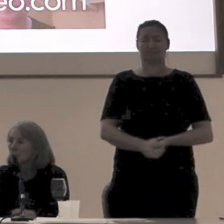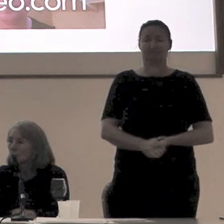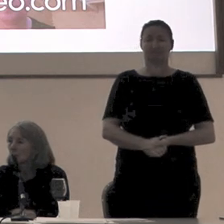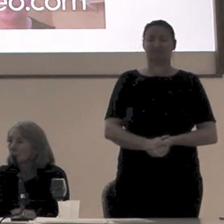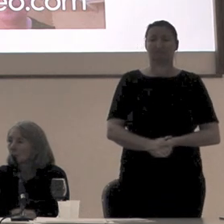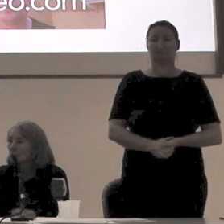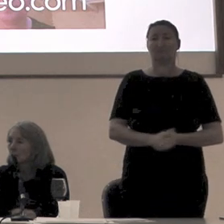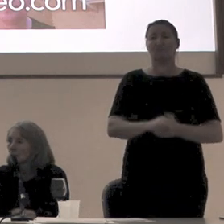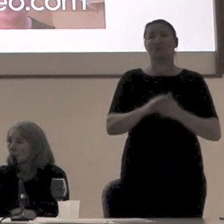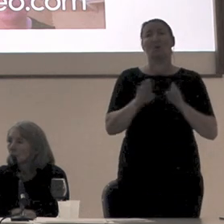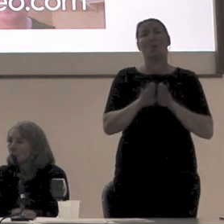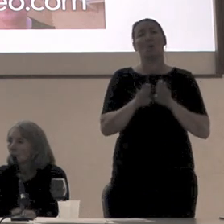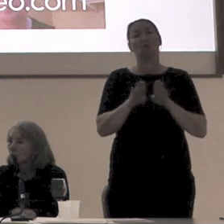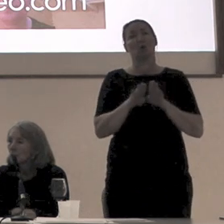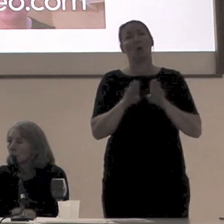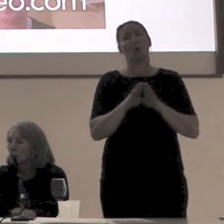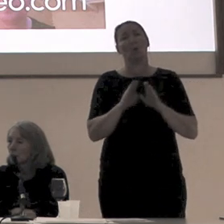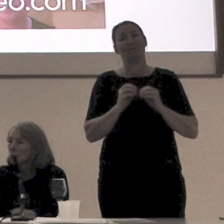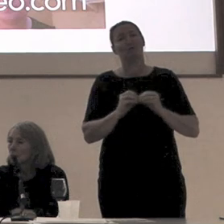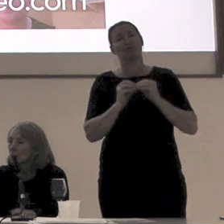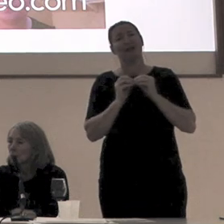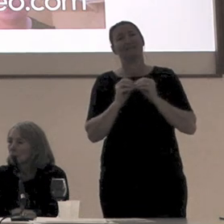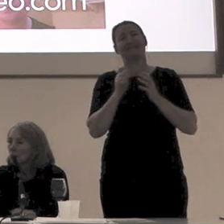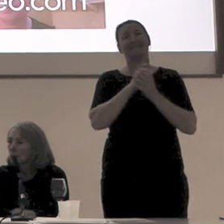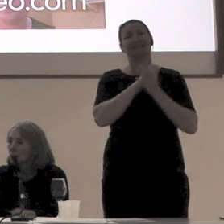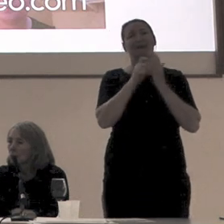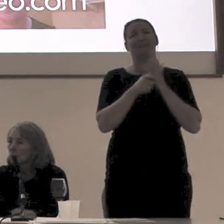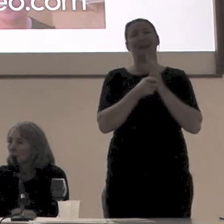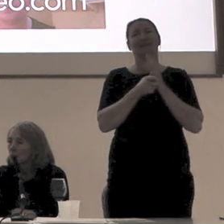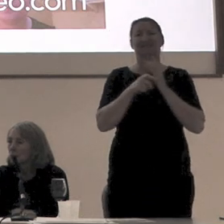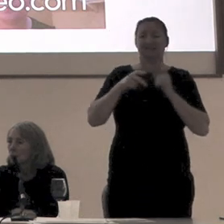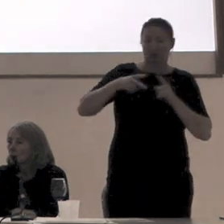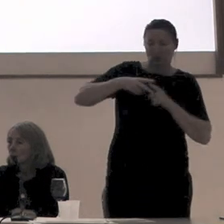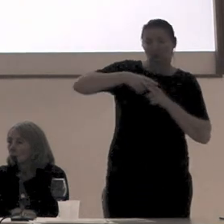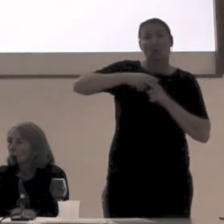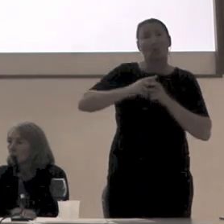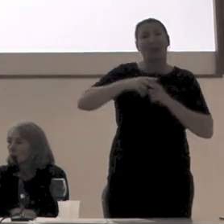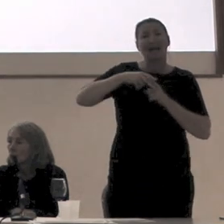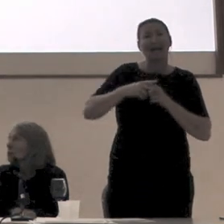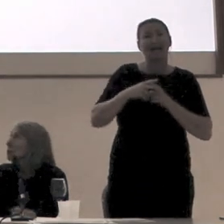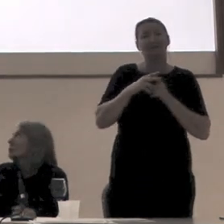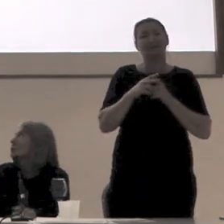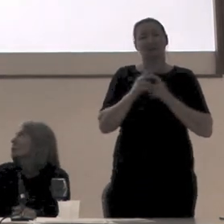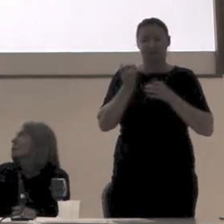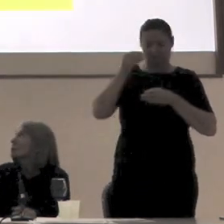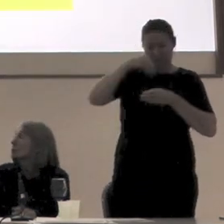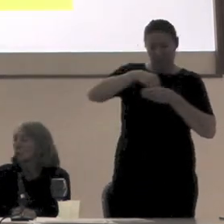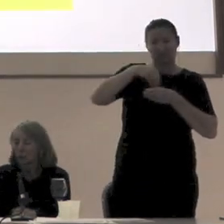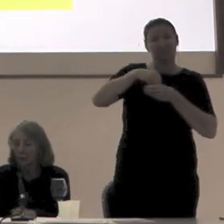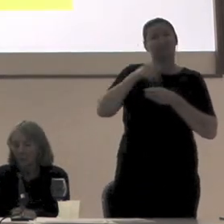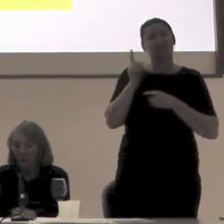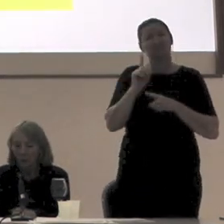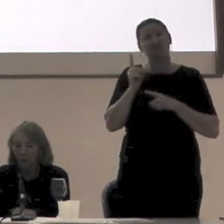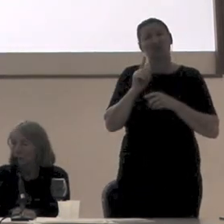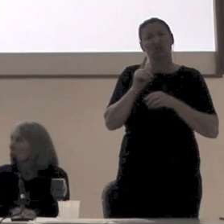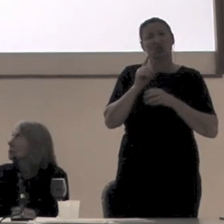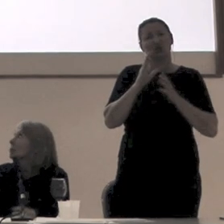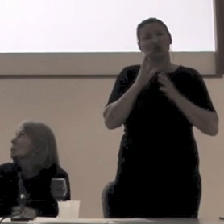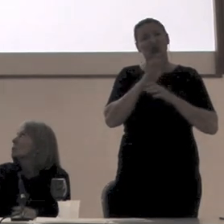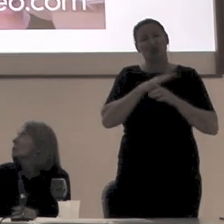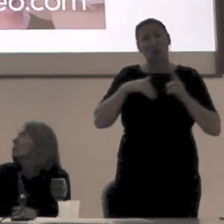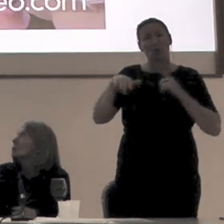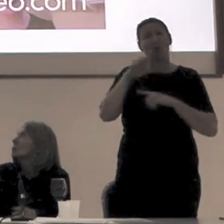the Disability Equality Toolkit, which includes information about the social model of disability,